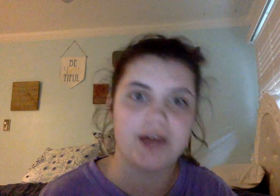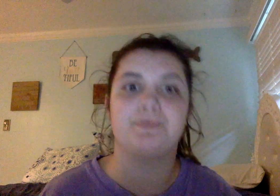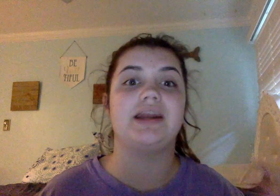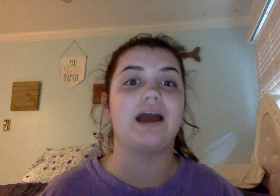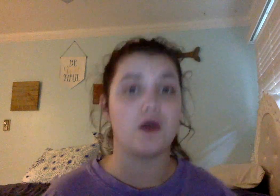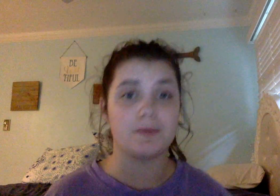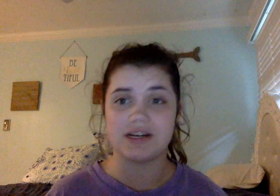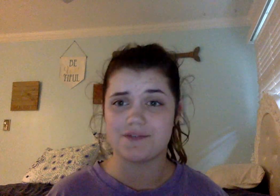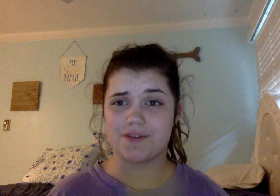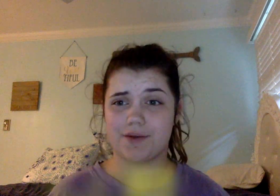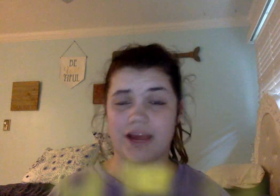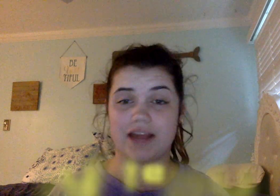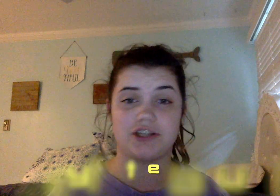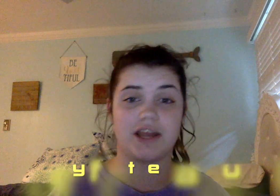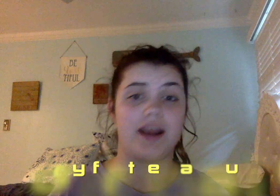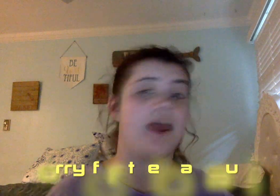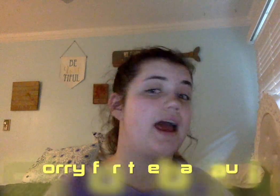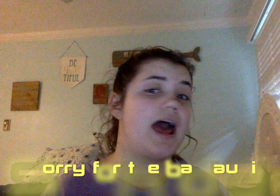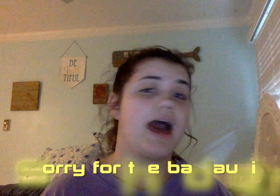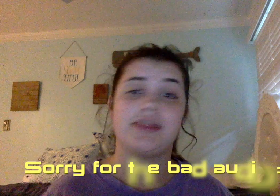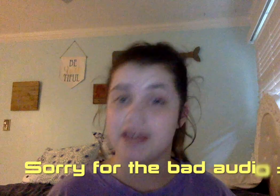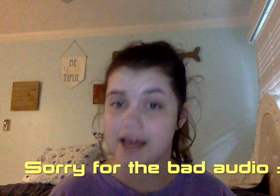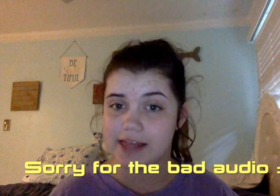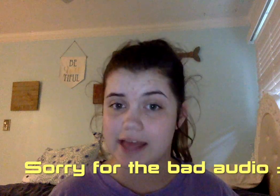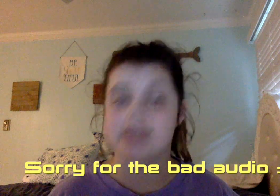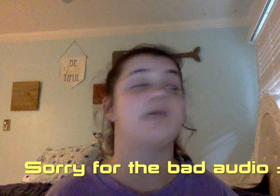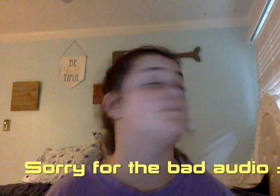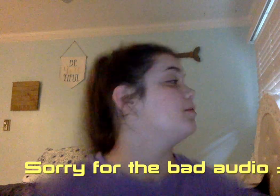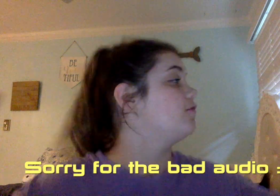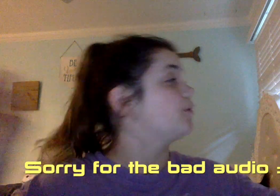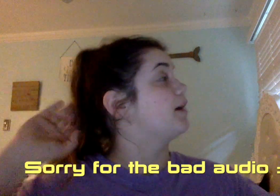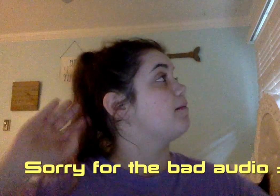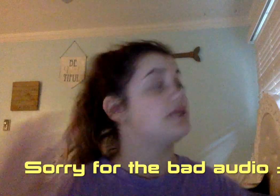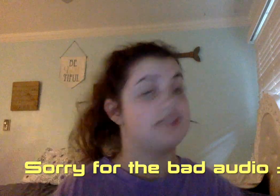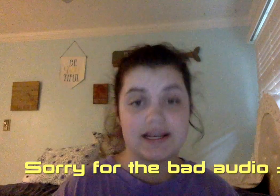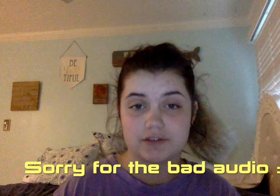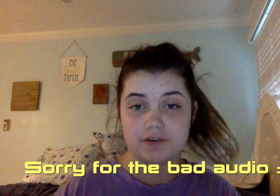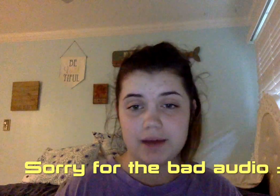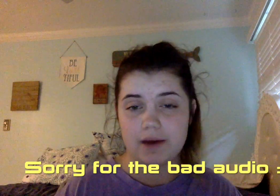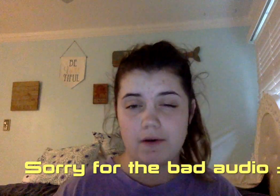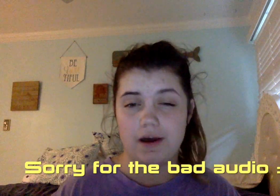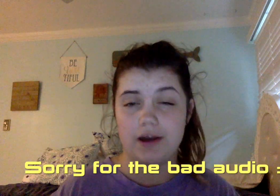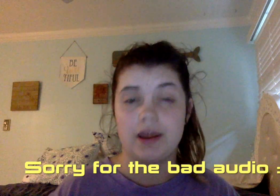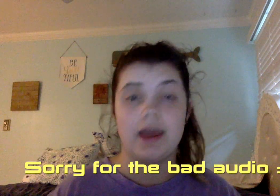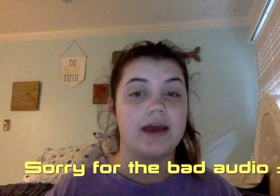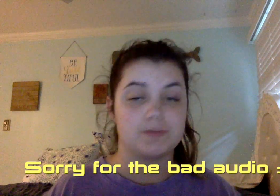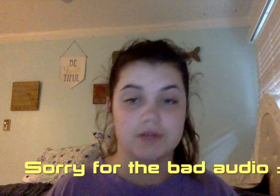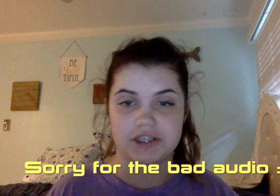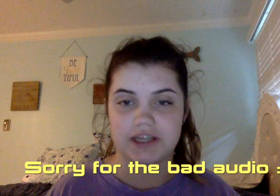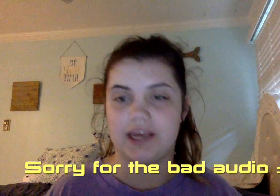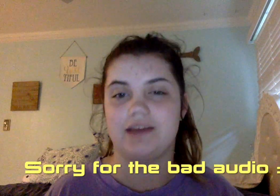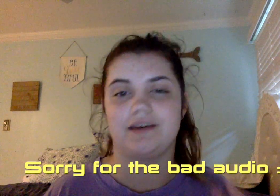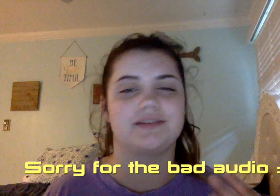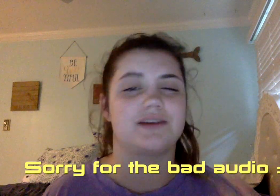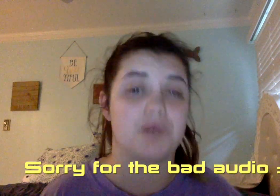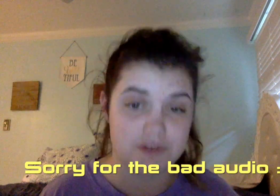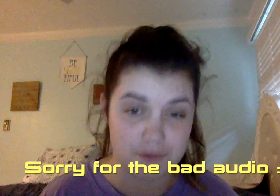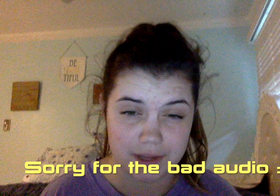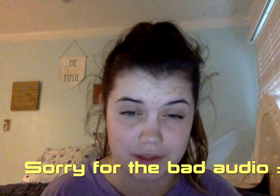but now I'm in a different location. I think I like it. I'm going to be filming at my desk from now on as much as I can because I was filming on the